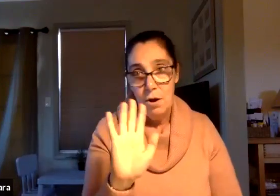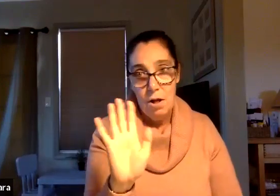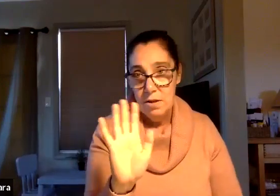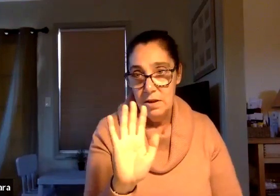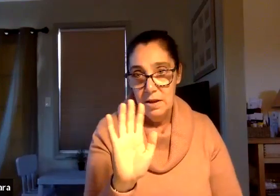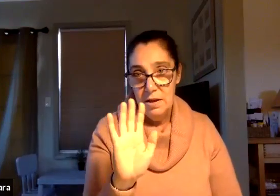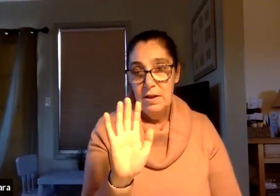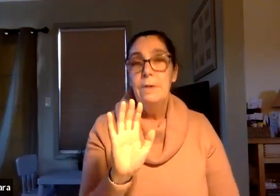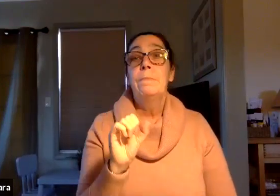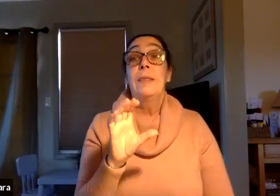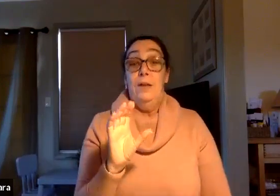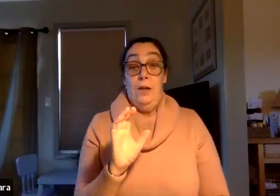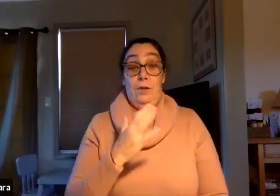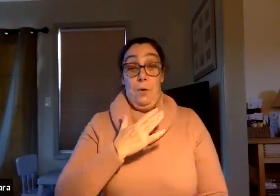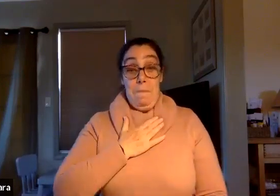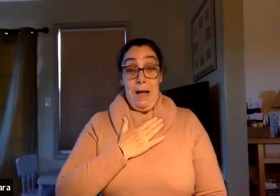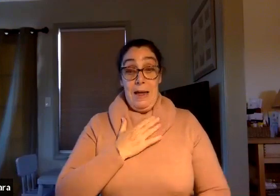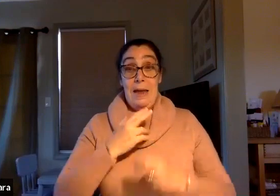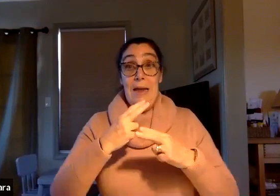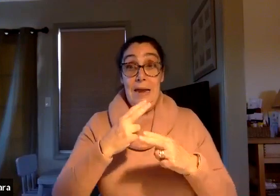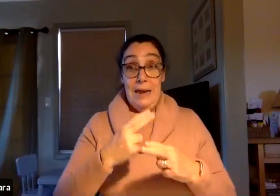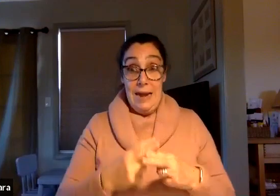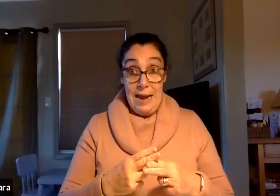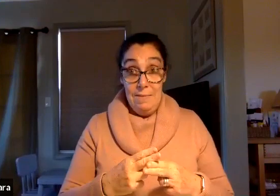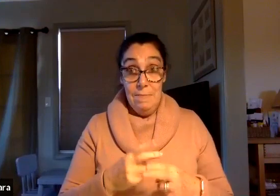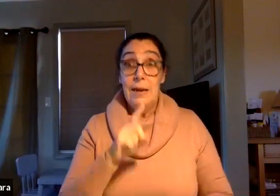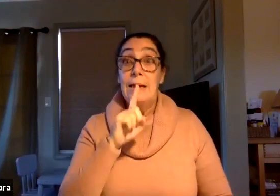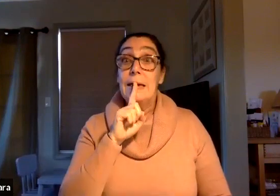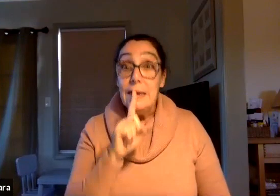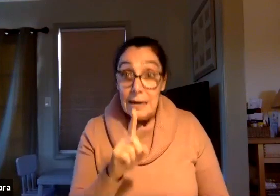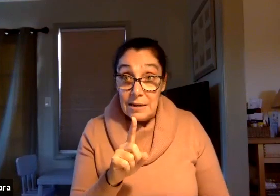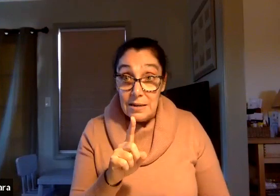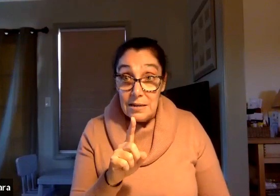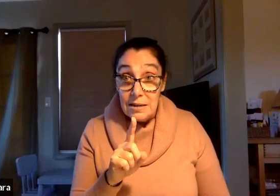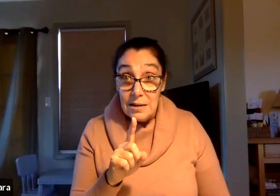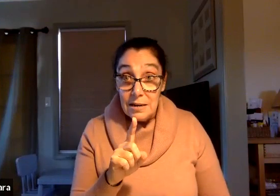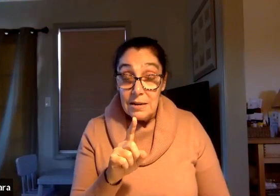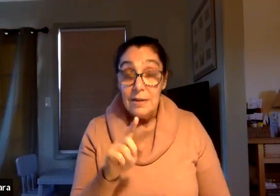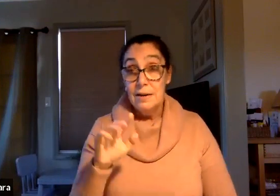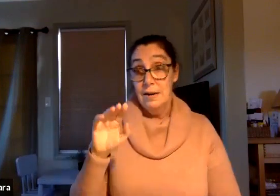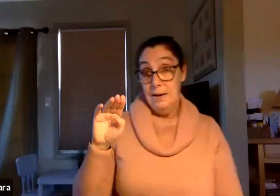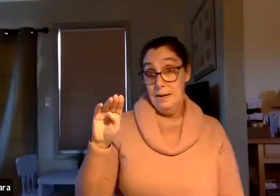all. So my name is